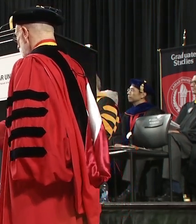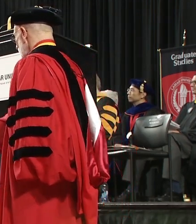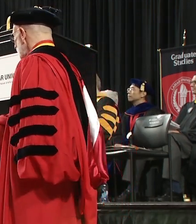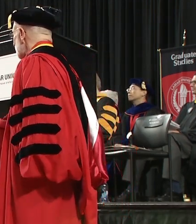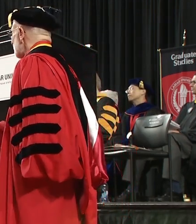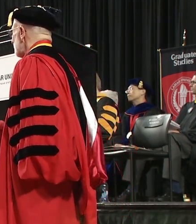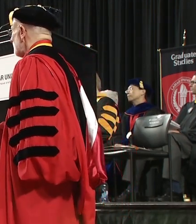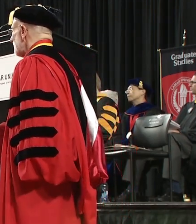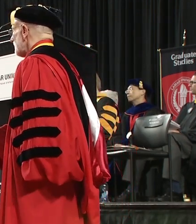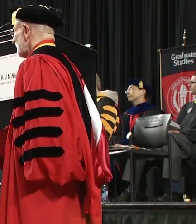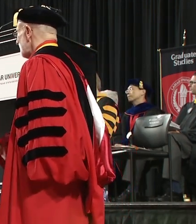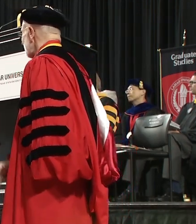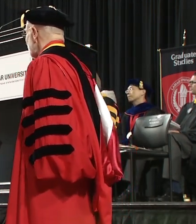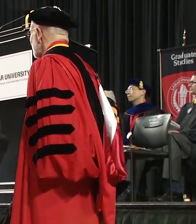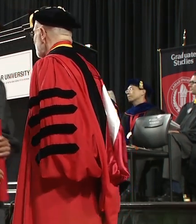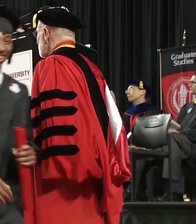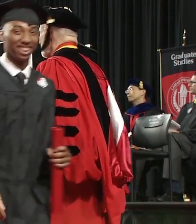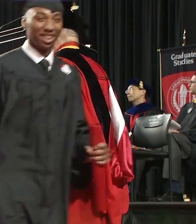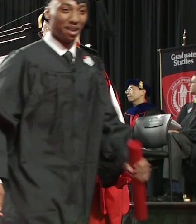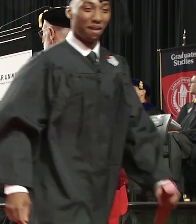Xavier Certain.